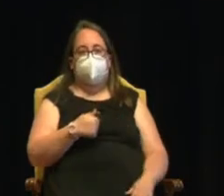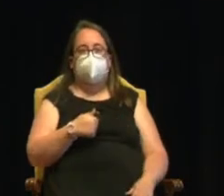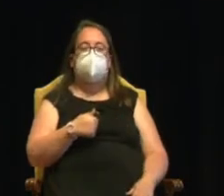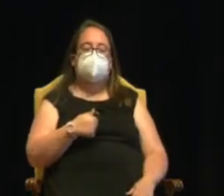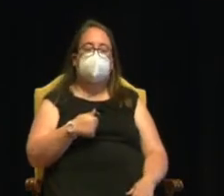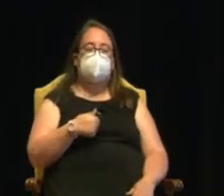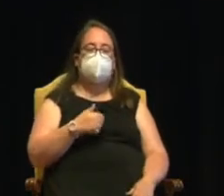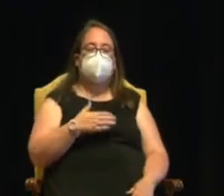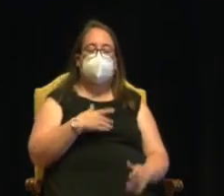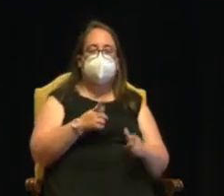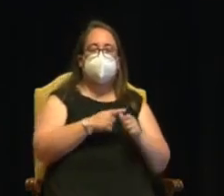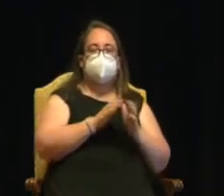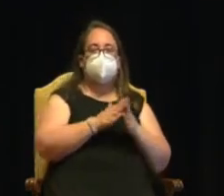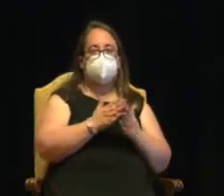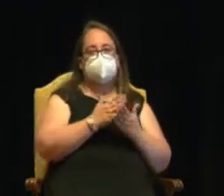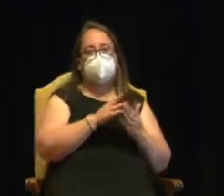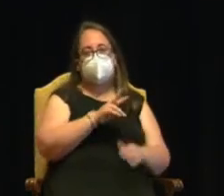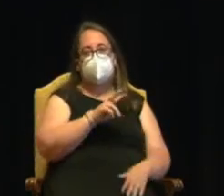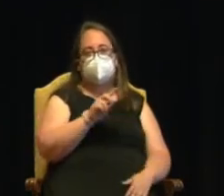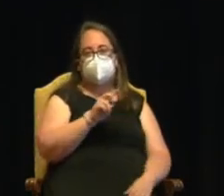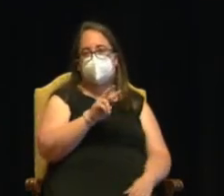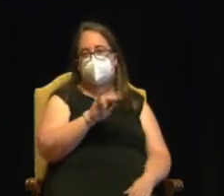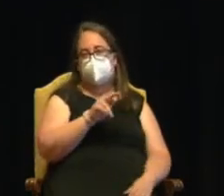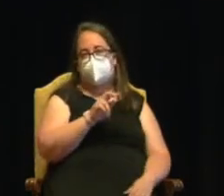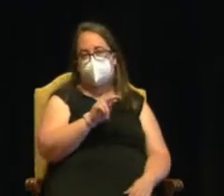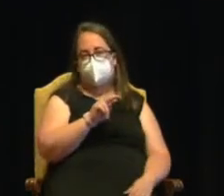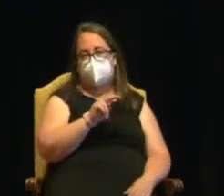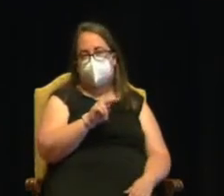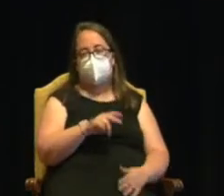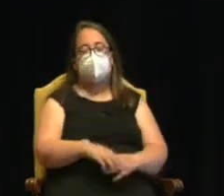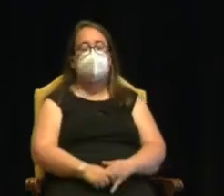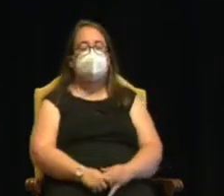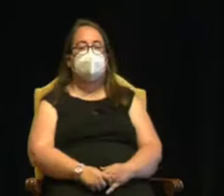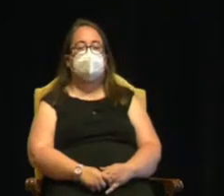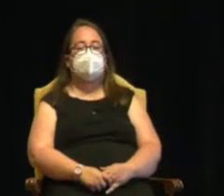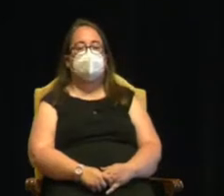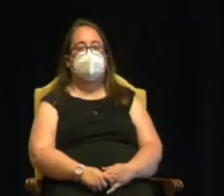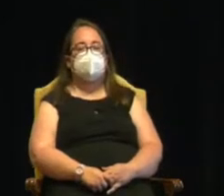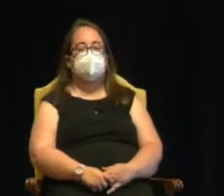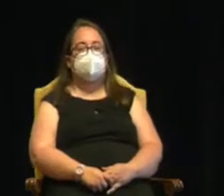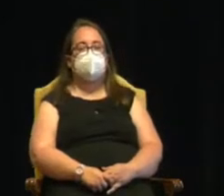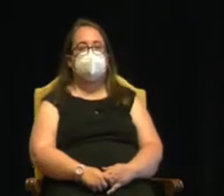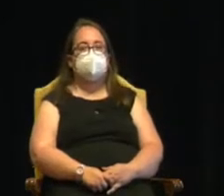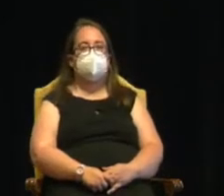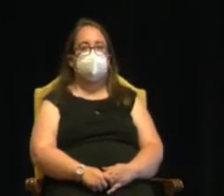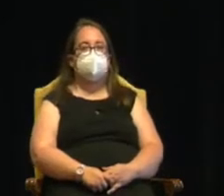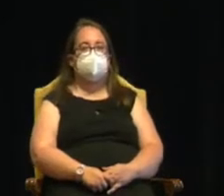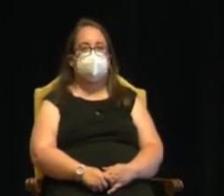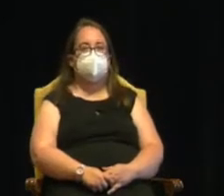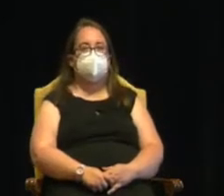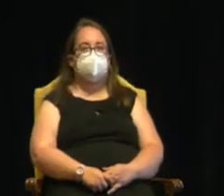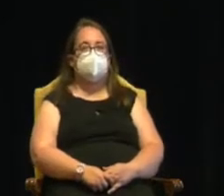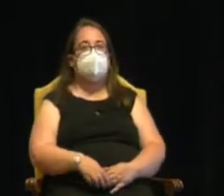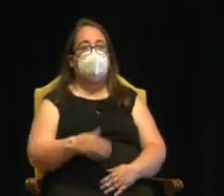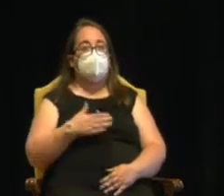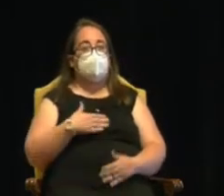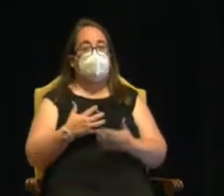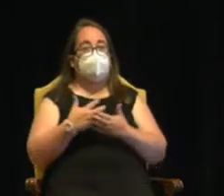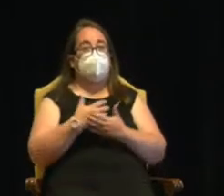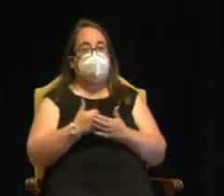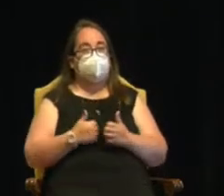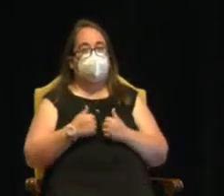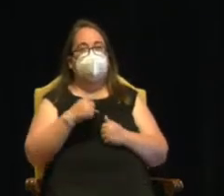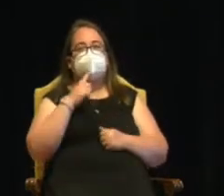work, there are a couple of kind of two-dimensional villains. The title essay in my collection, My Life as a